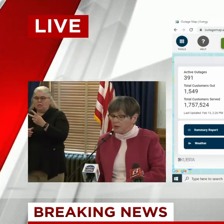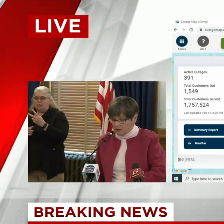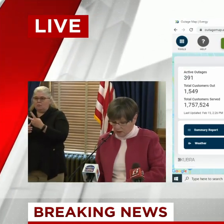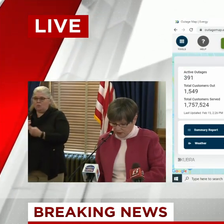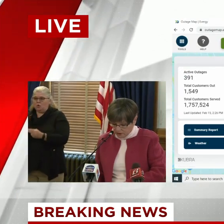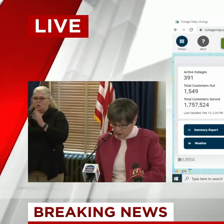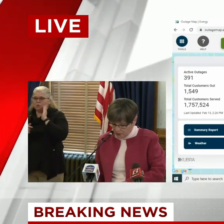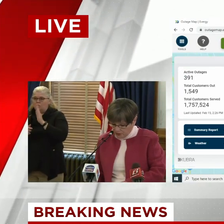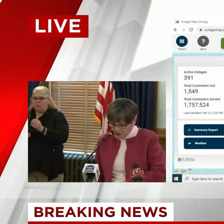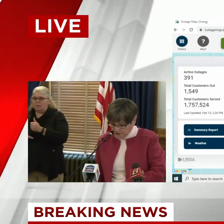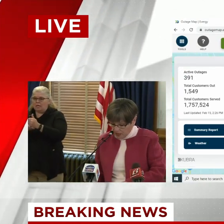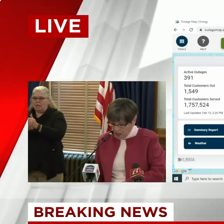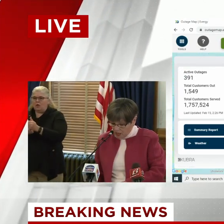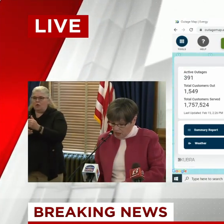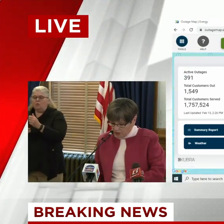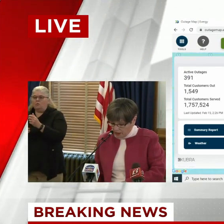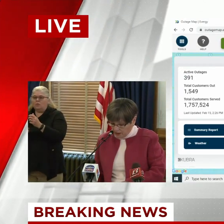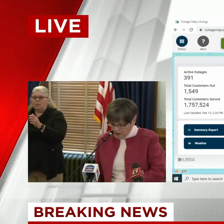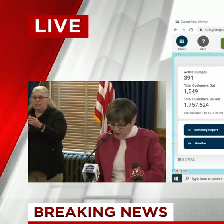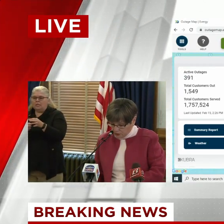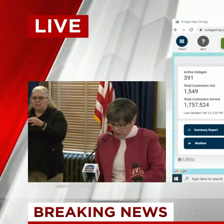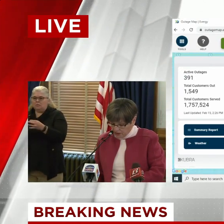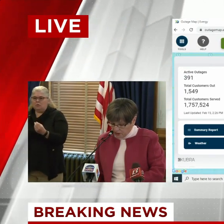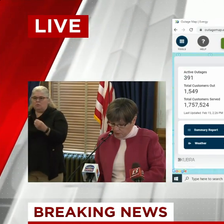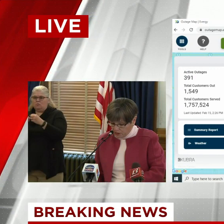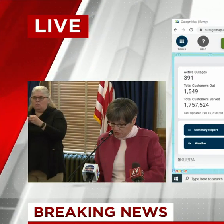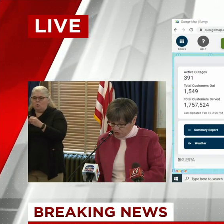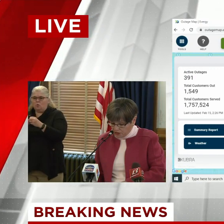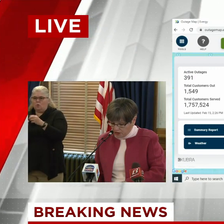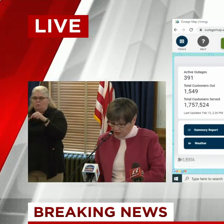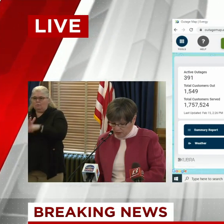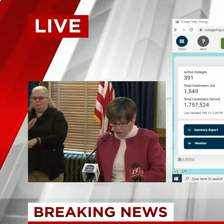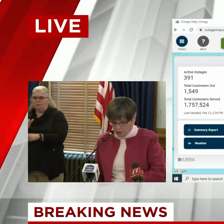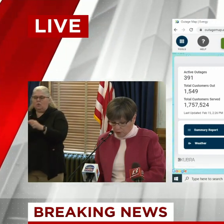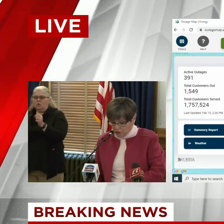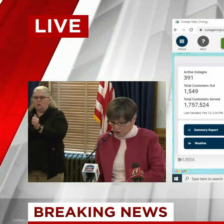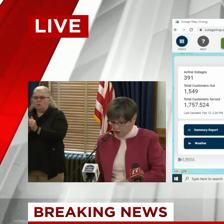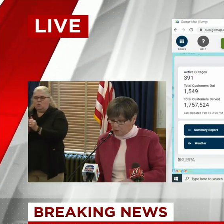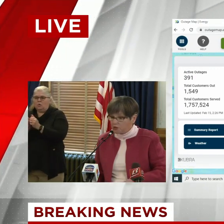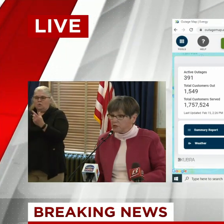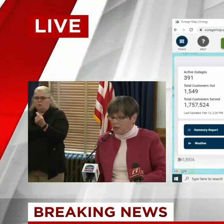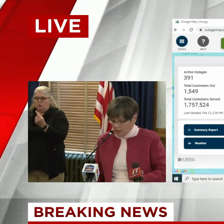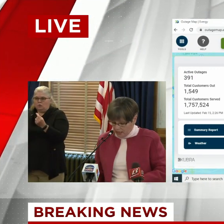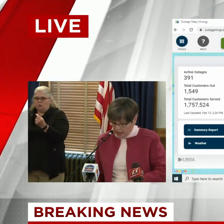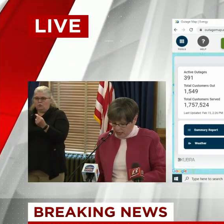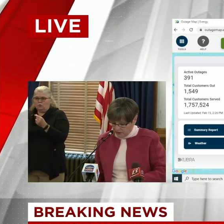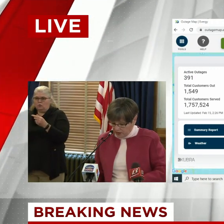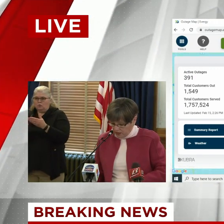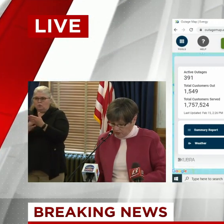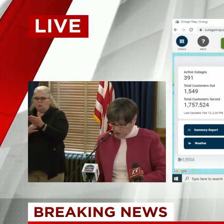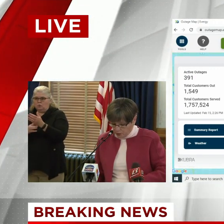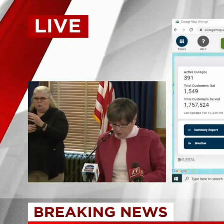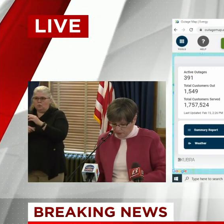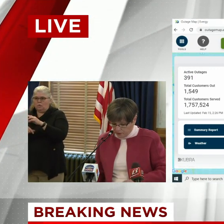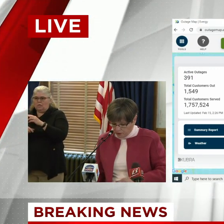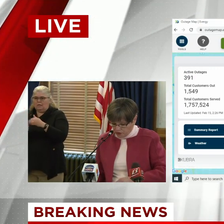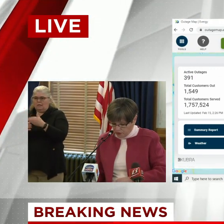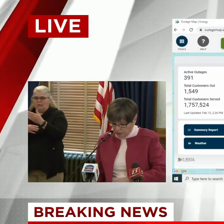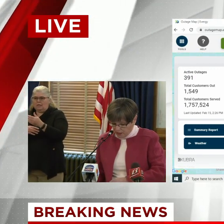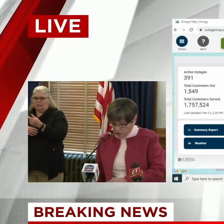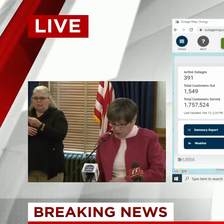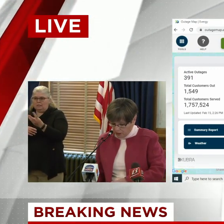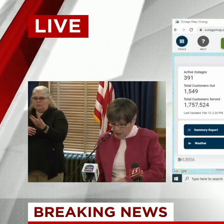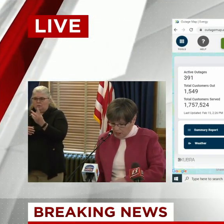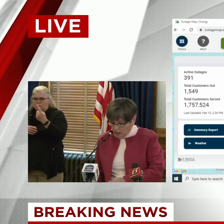taken by our electric companies, the natural gas companies, the Kansas Corporation Commission, and the Kansas Department of